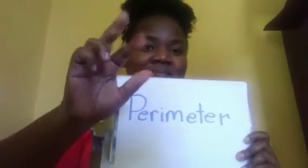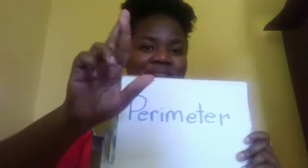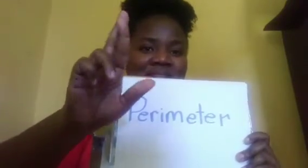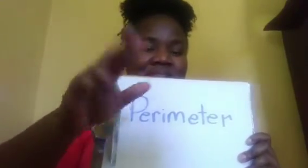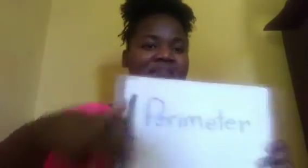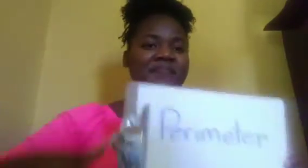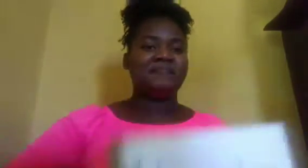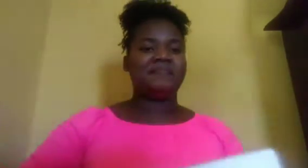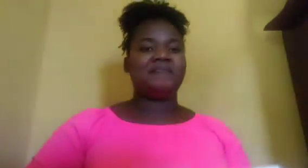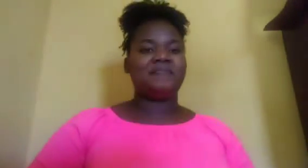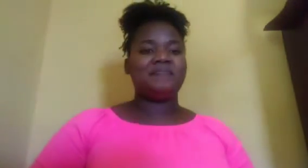Perimeter.